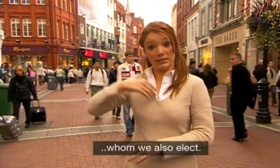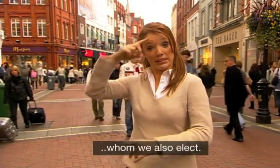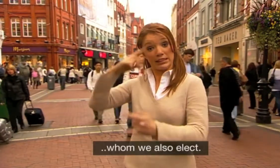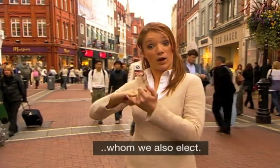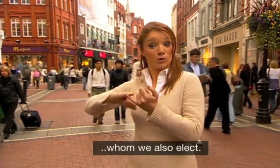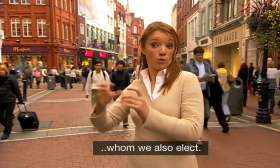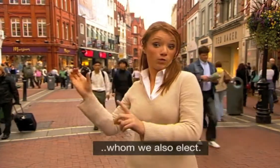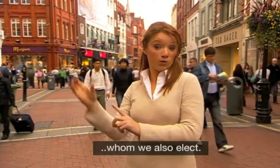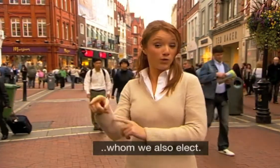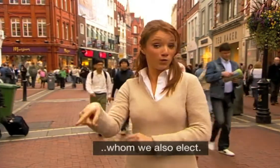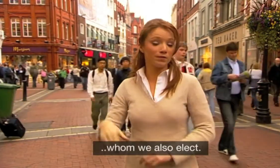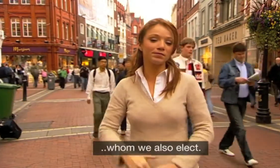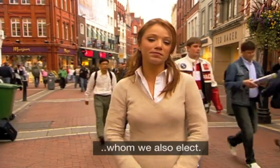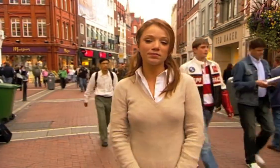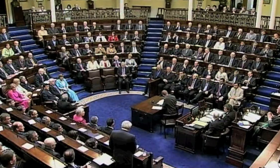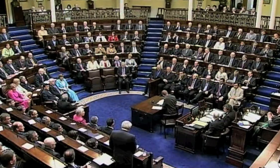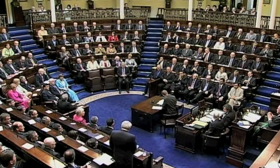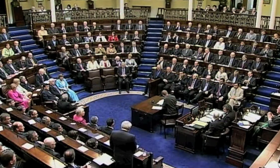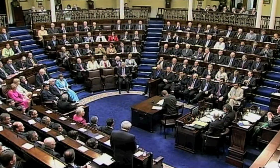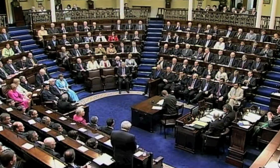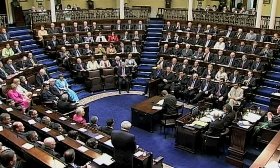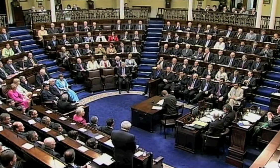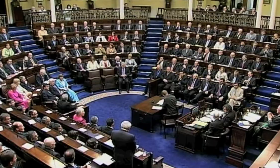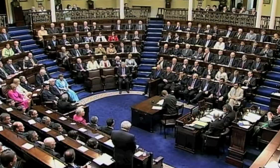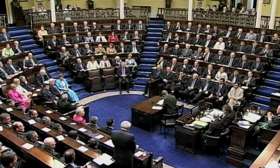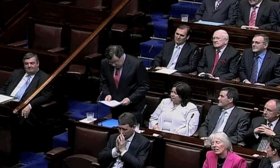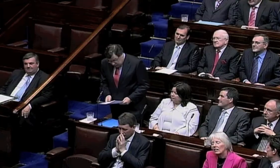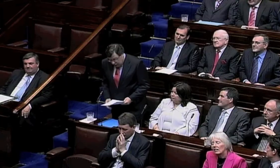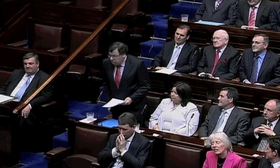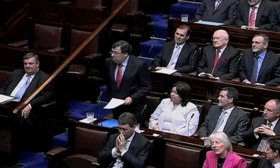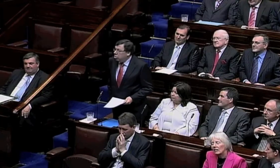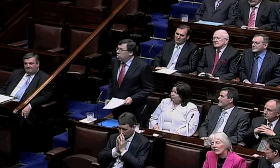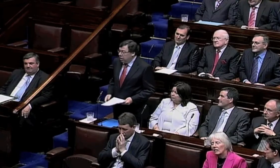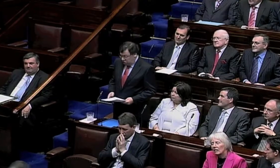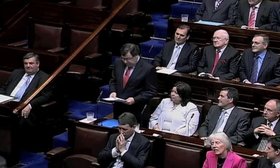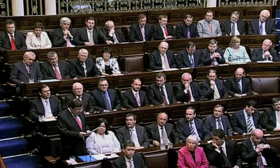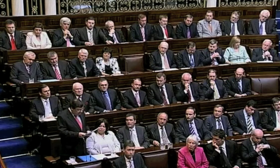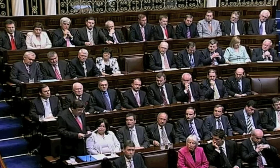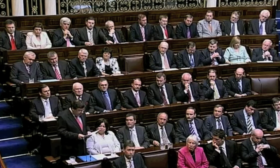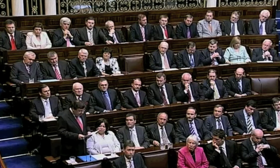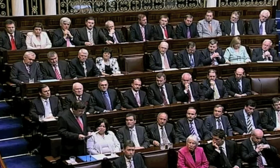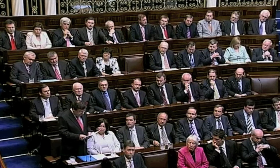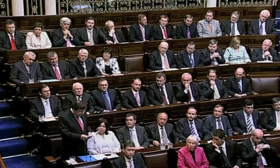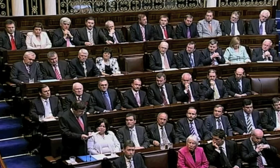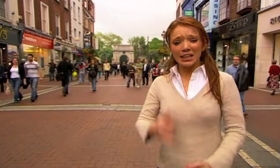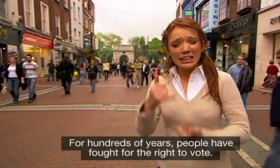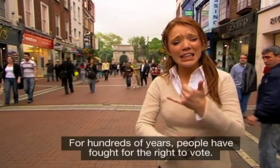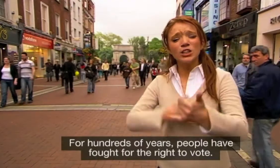whom we also elect. Hen go the Áras Nuachtarán agus Slacham go Húil leis as leader of the executive.